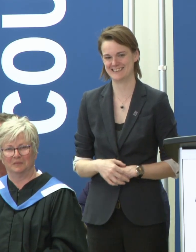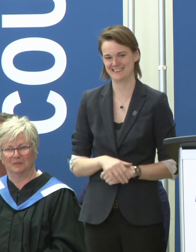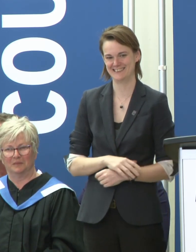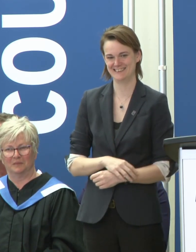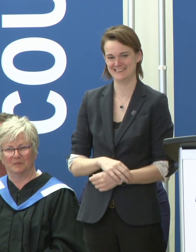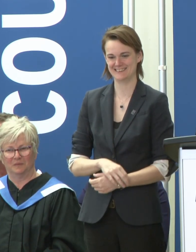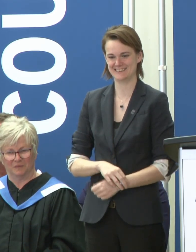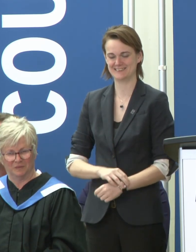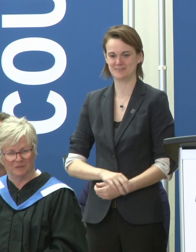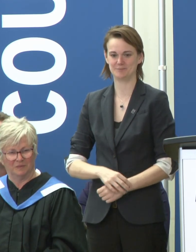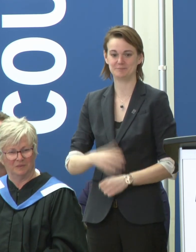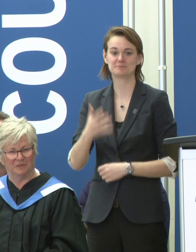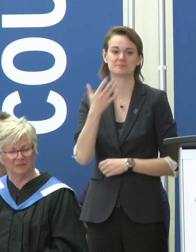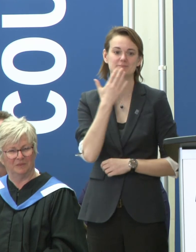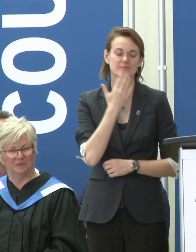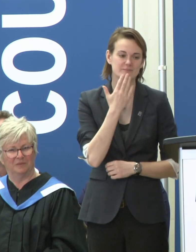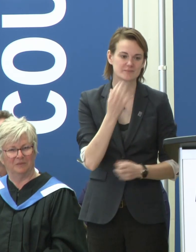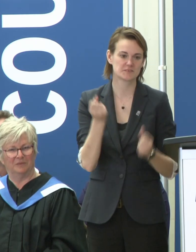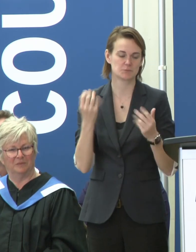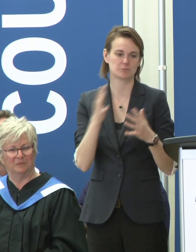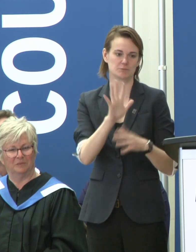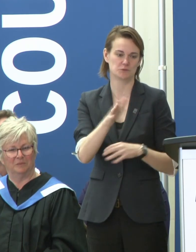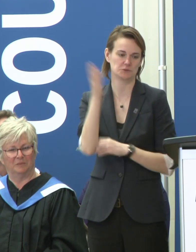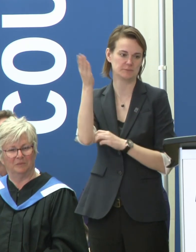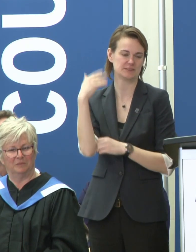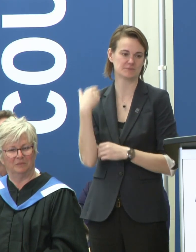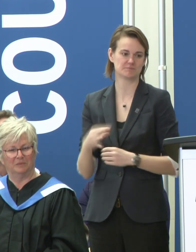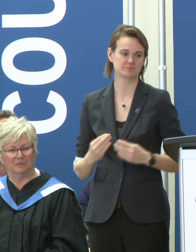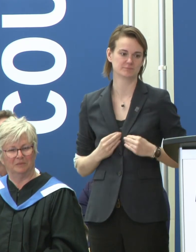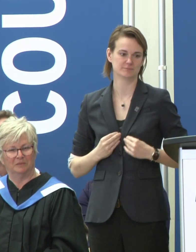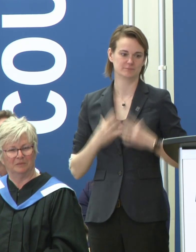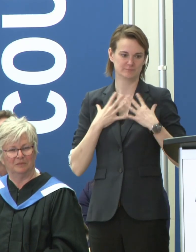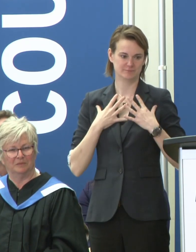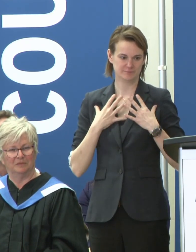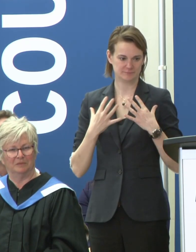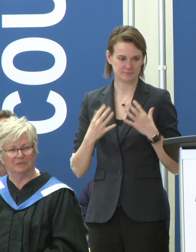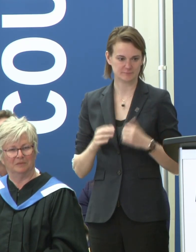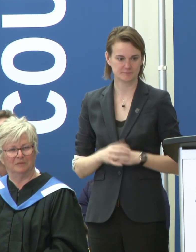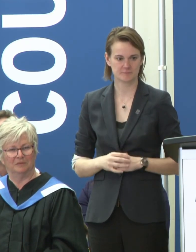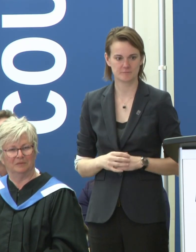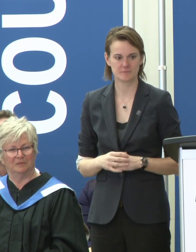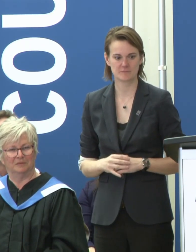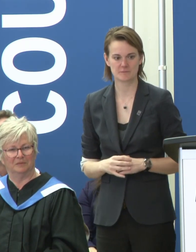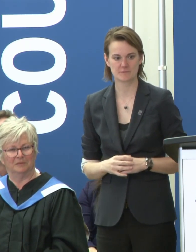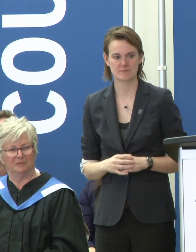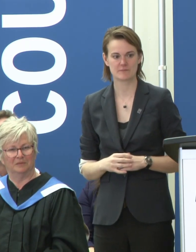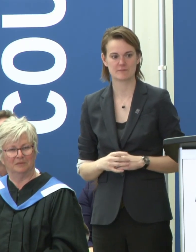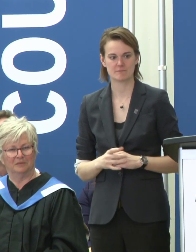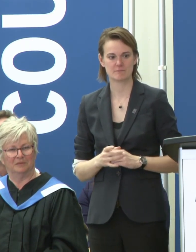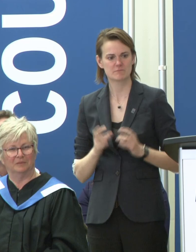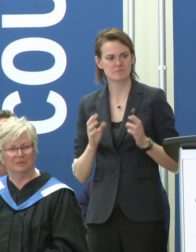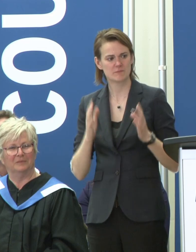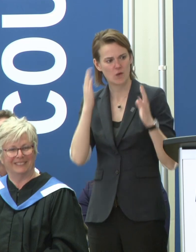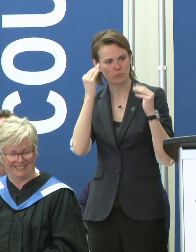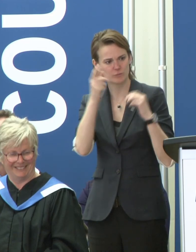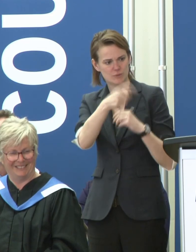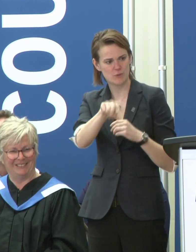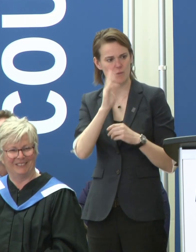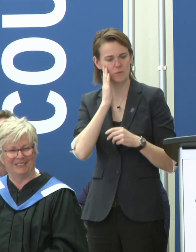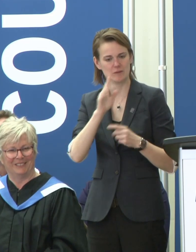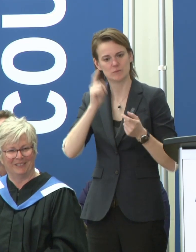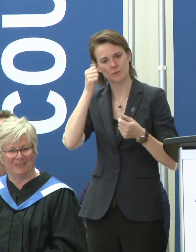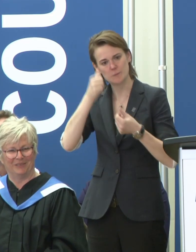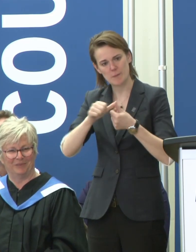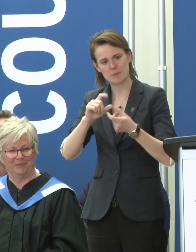Holly, thank you so much for your inspirational speech. And hopefully you all remember the friendships that you've made here are